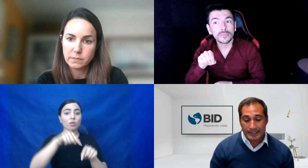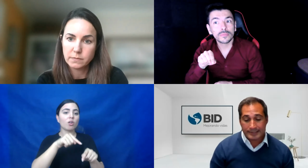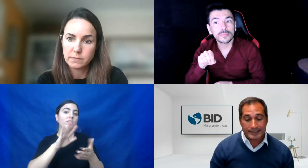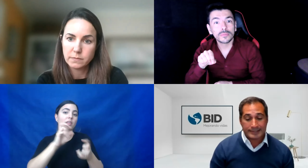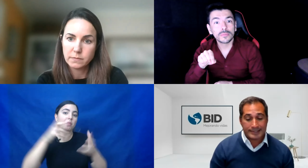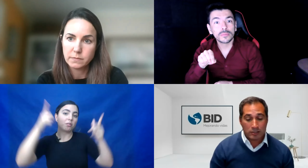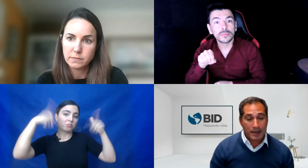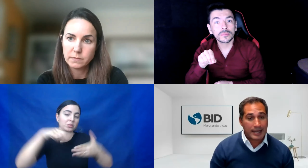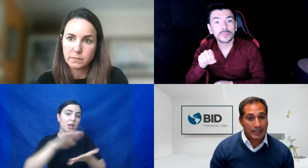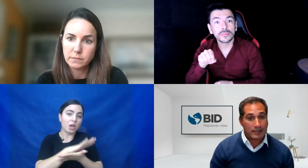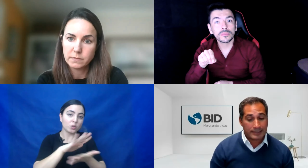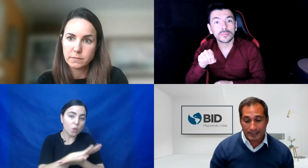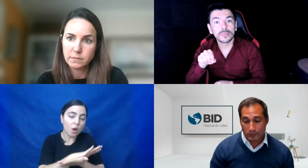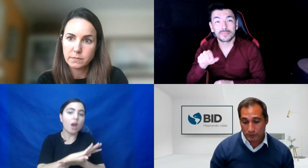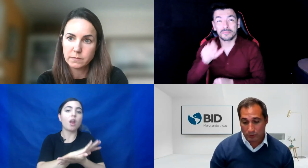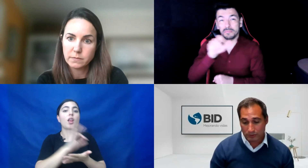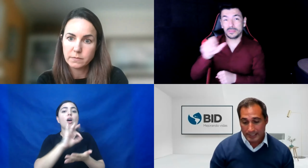people